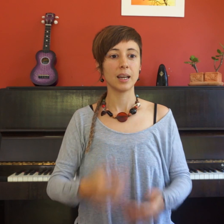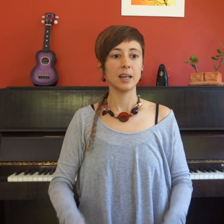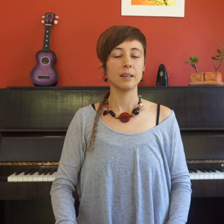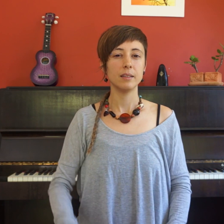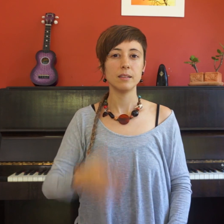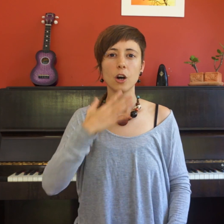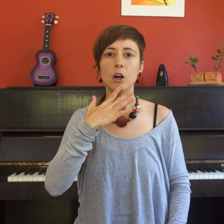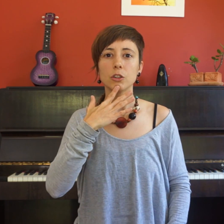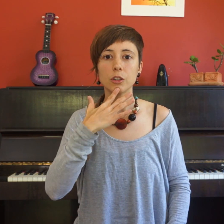This is hot.